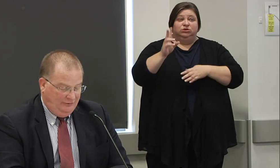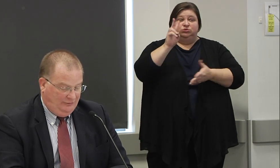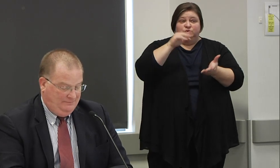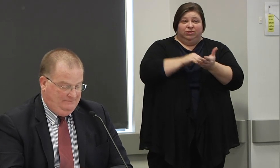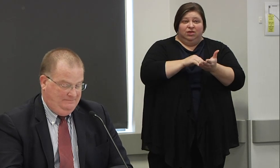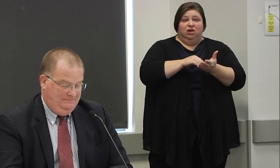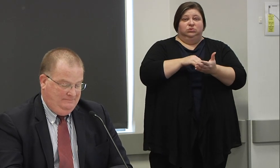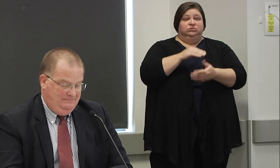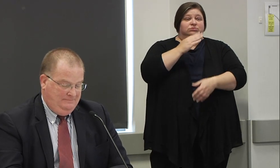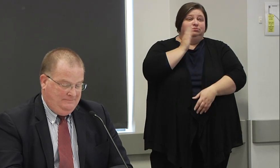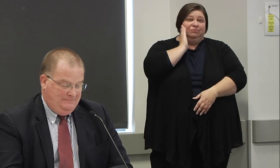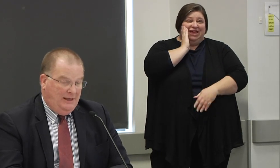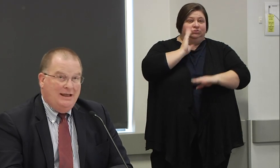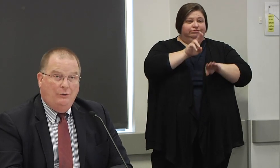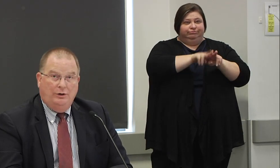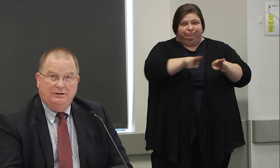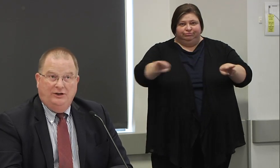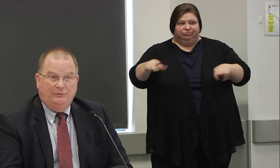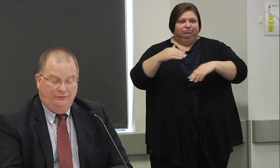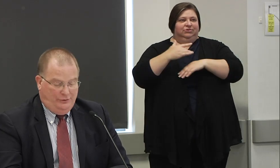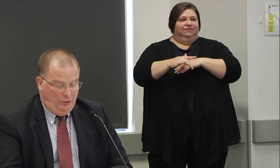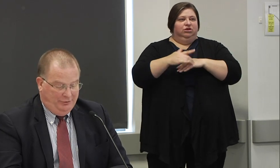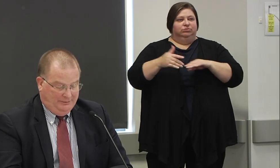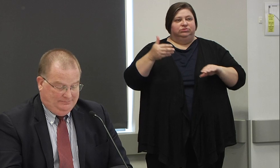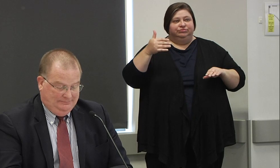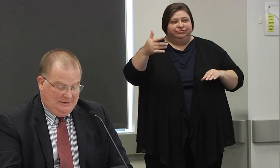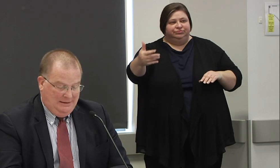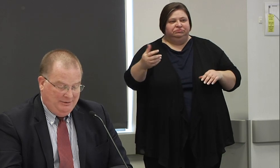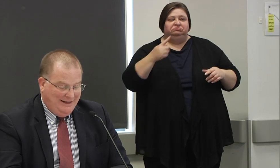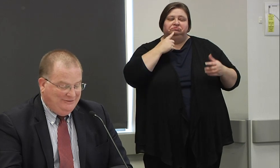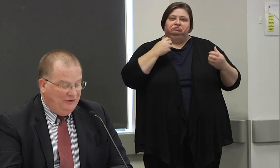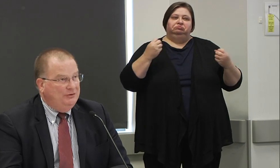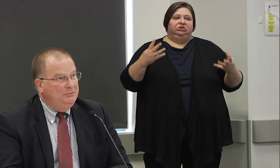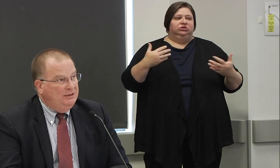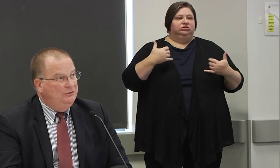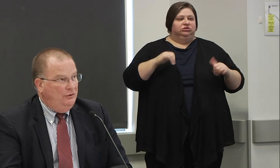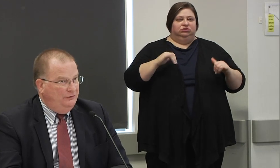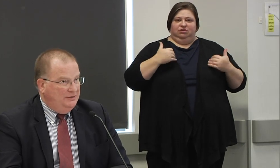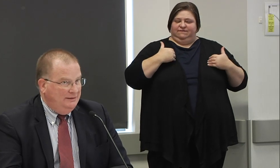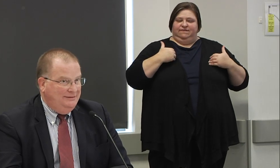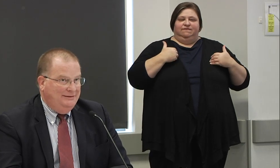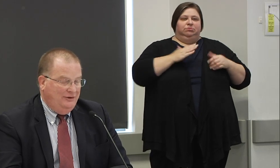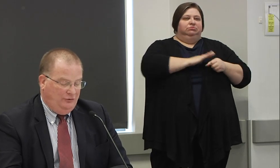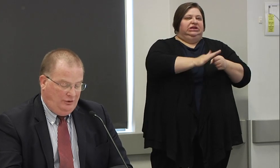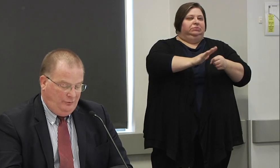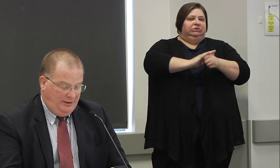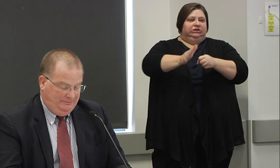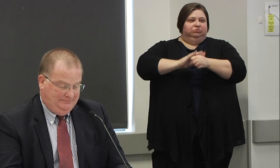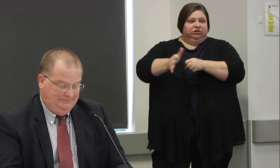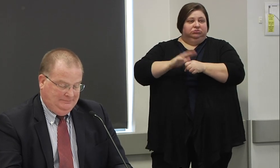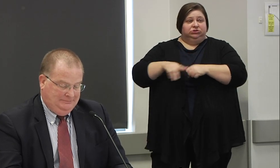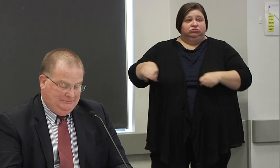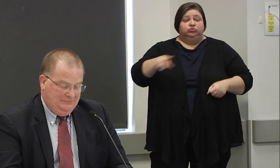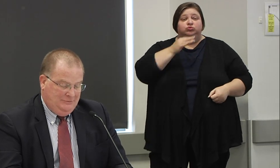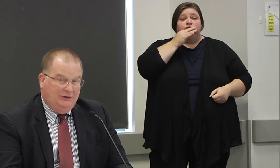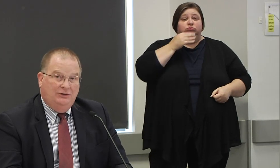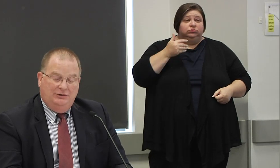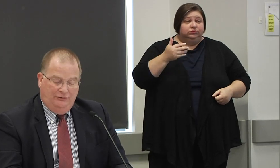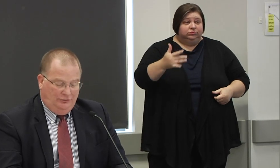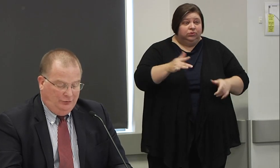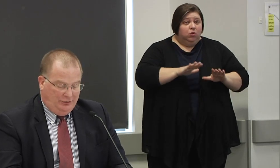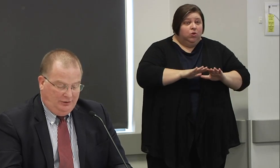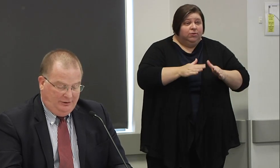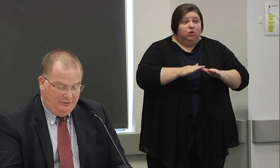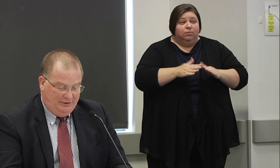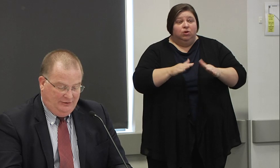ventilators. Now we're on the cusp of reopening, but that doesn't mean COVID-19 has gone away. It continues to